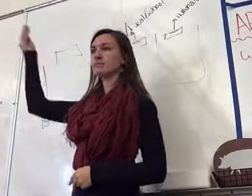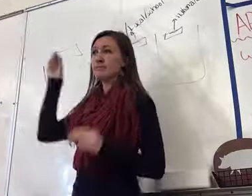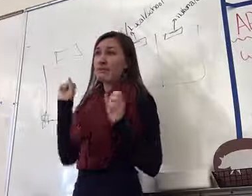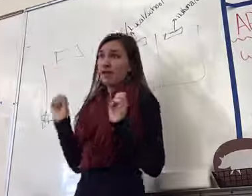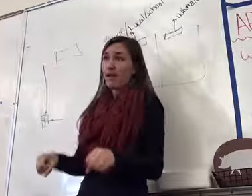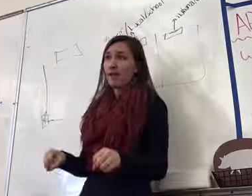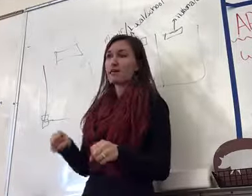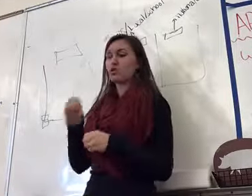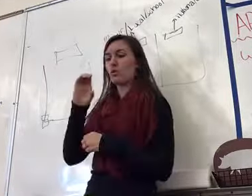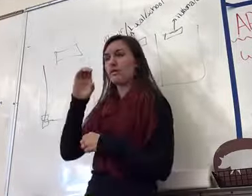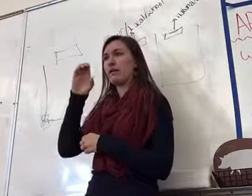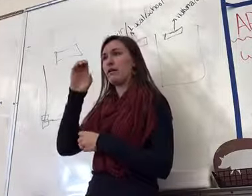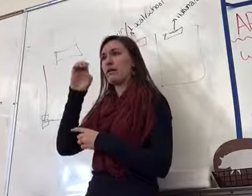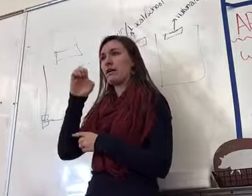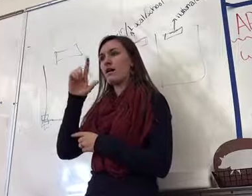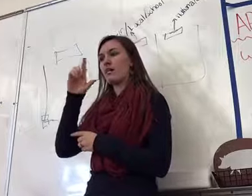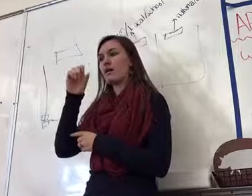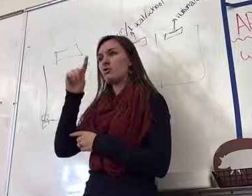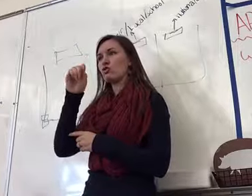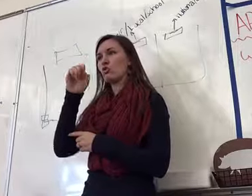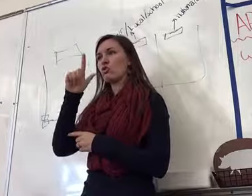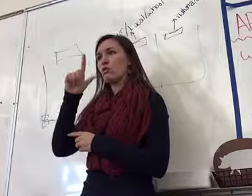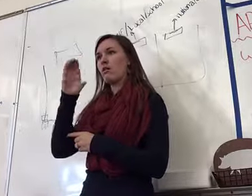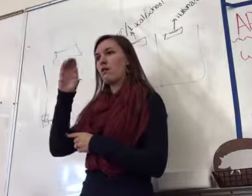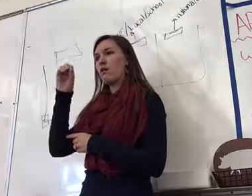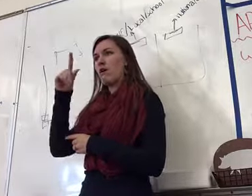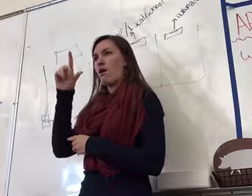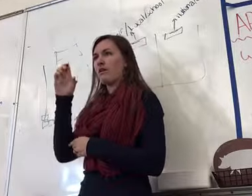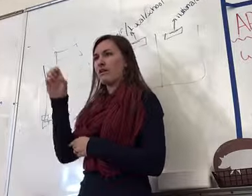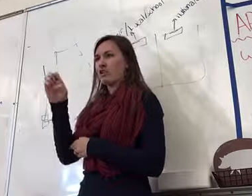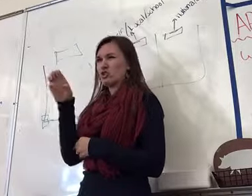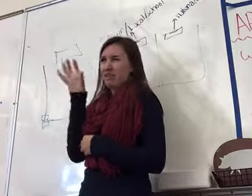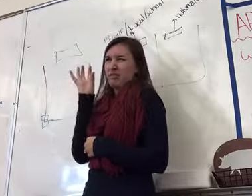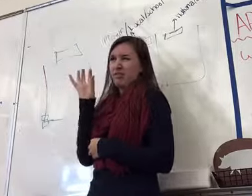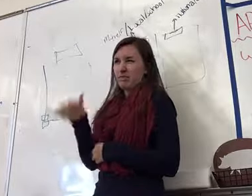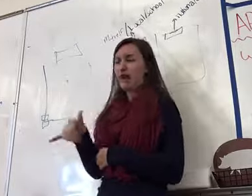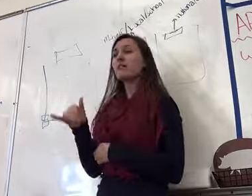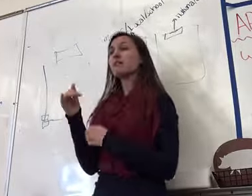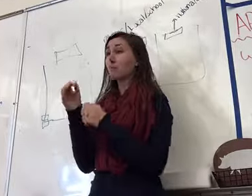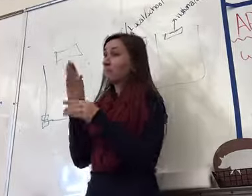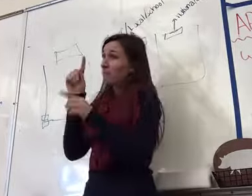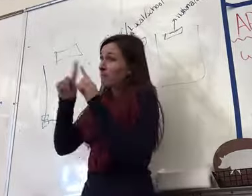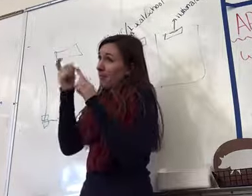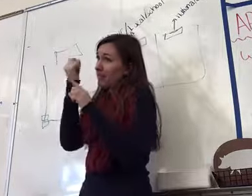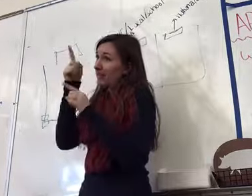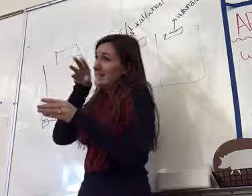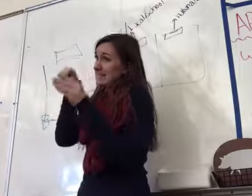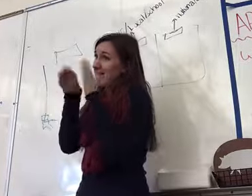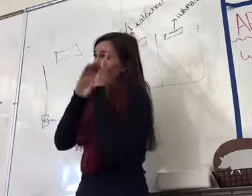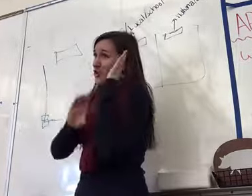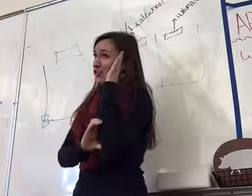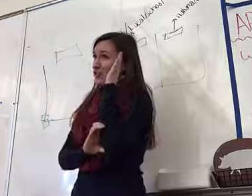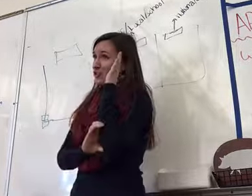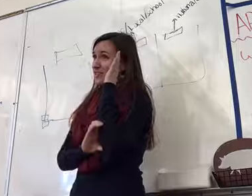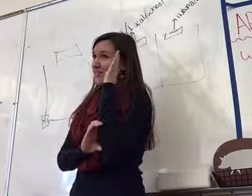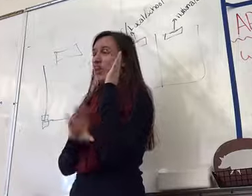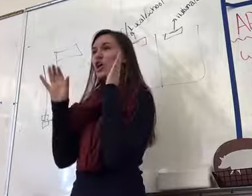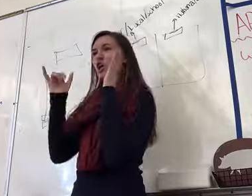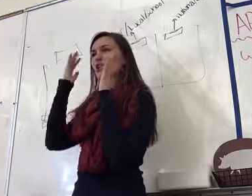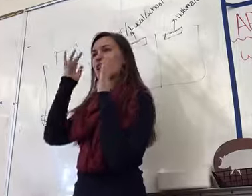of something that was in the Constitution, which is why when people say we should switch to the popular vote, it's really hard because you'd have to change the Constitution to do